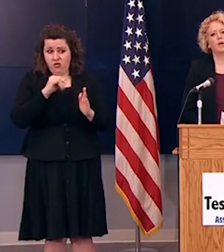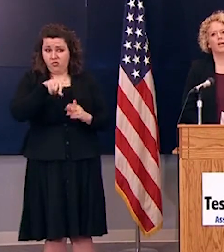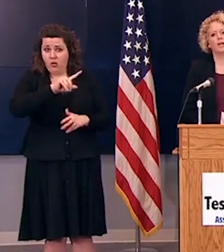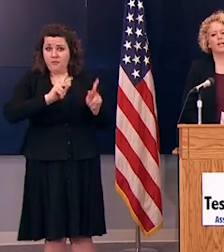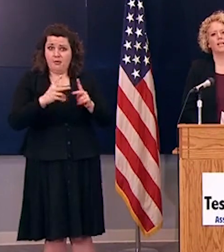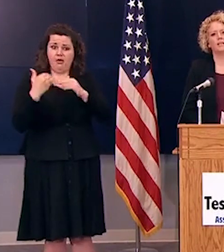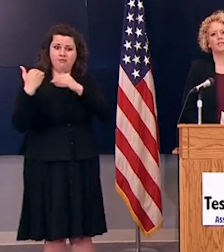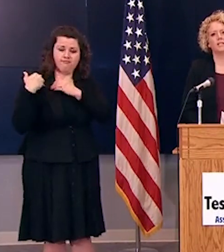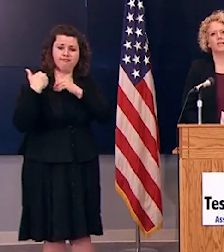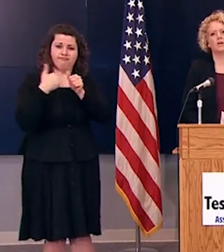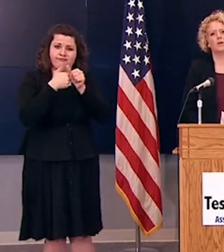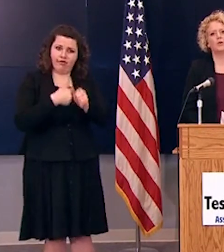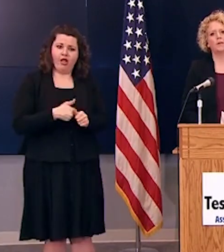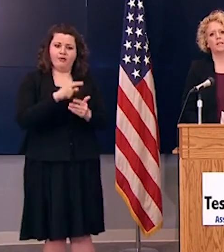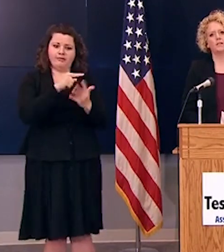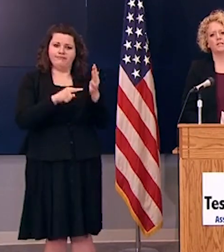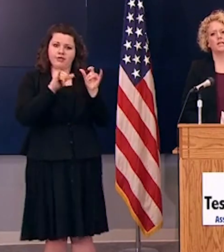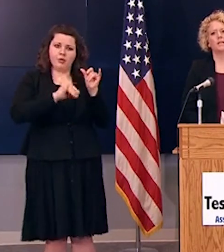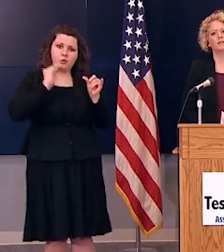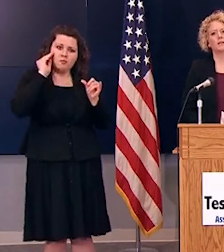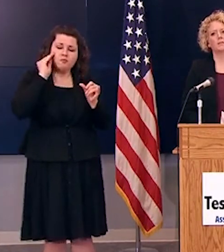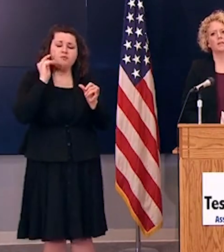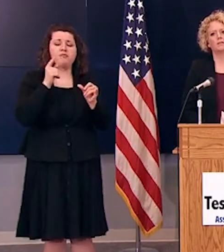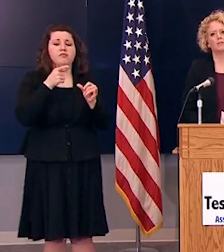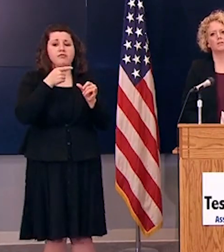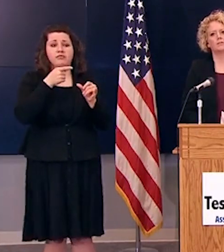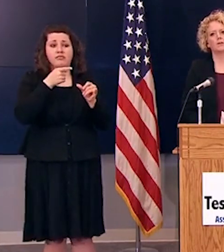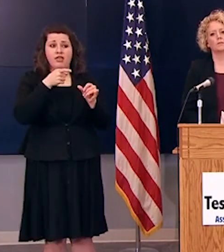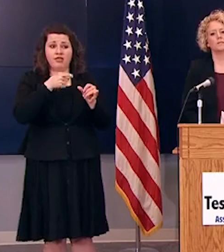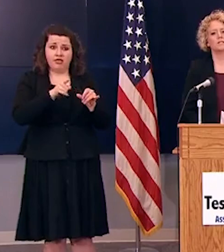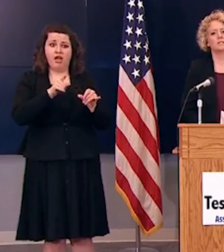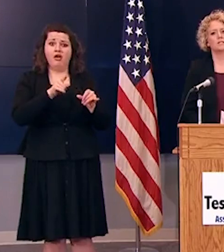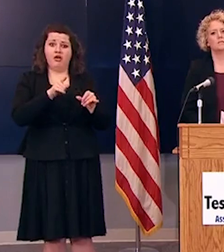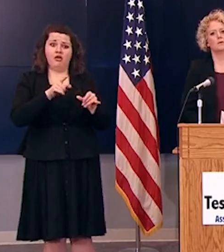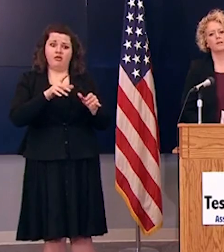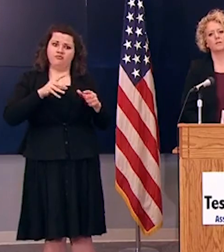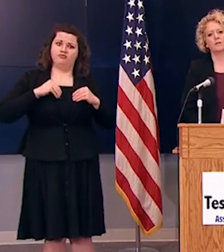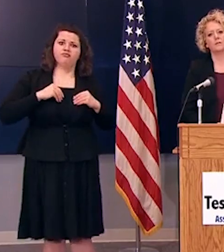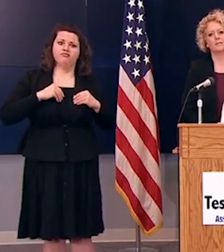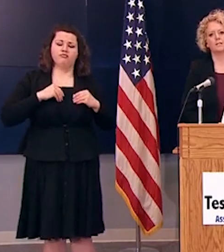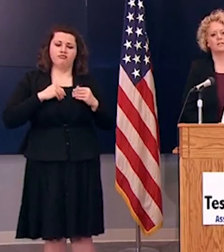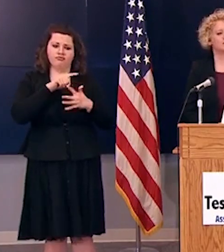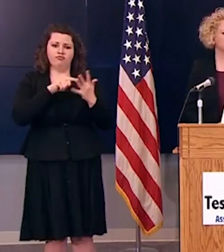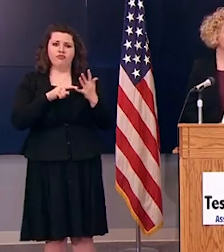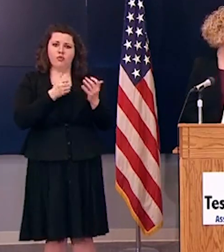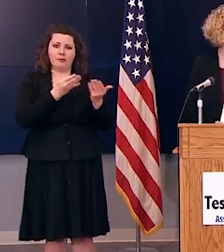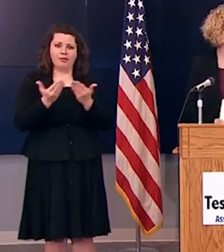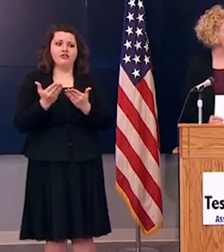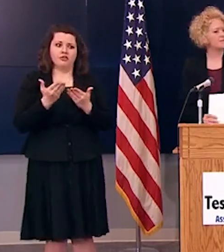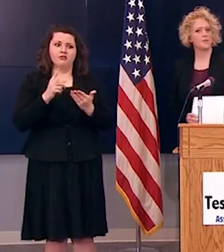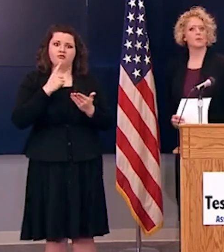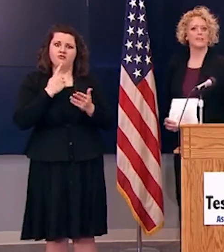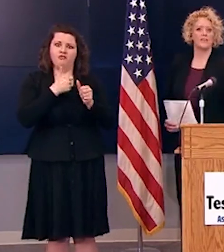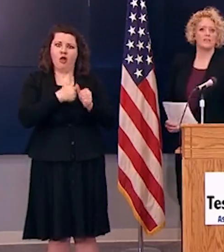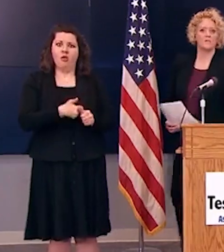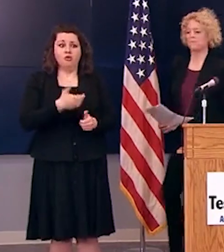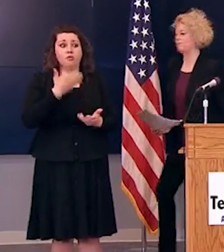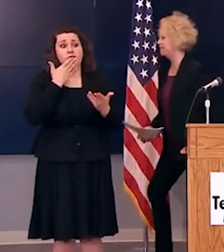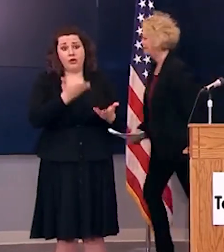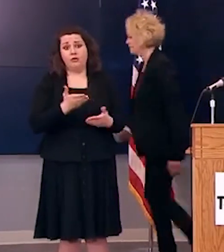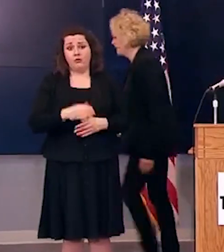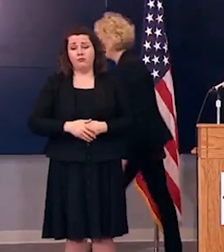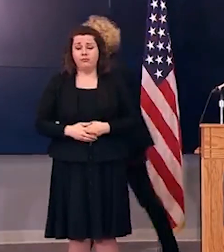doing their part and they're staying home and they're taking the governor's recommendations and public health recommendations seriously. So we thank you.